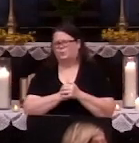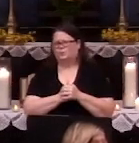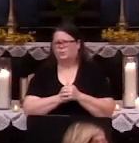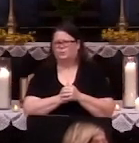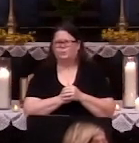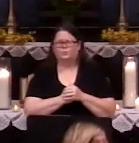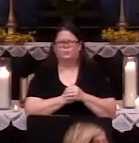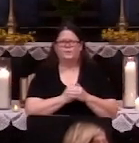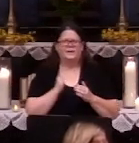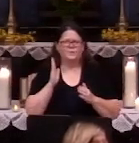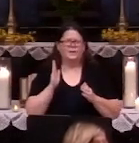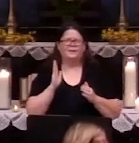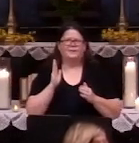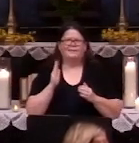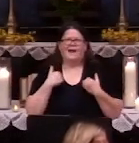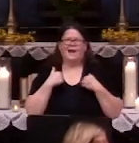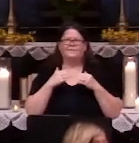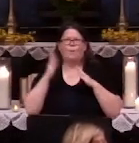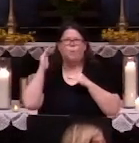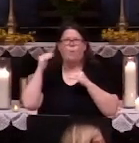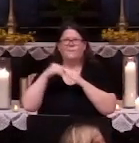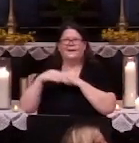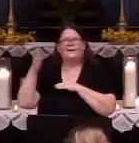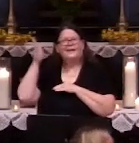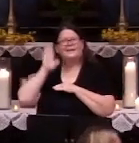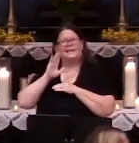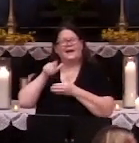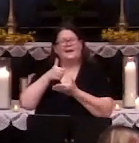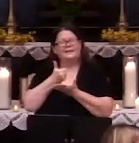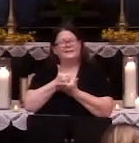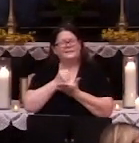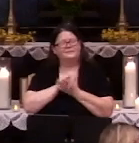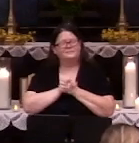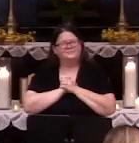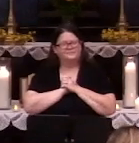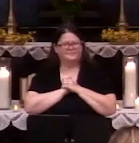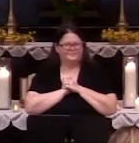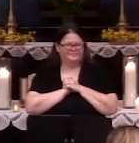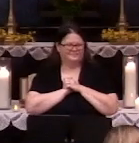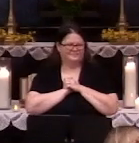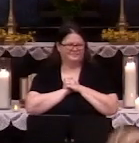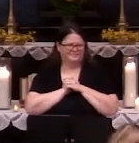go forward with hope in God. Amen.